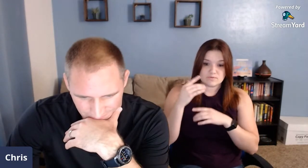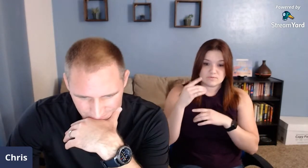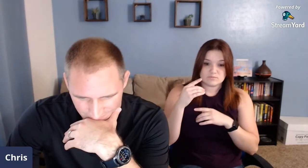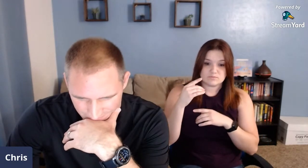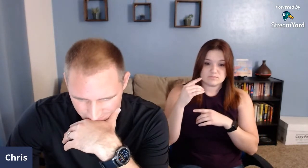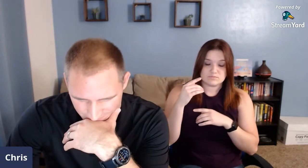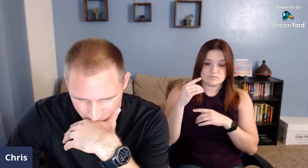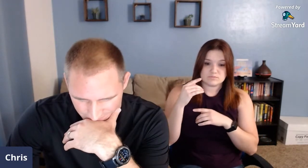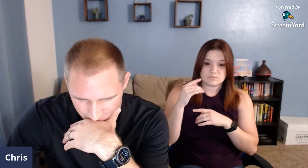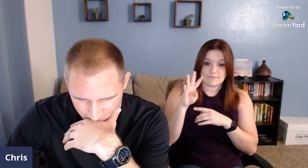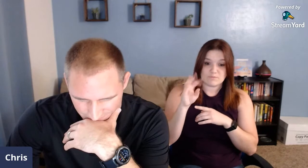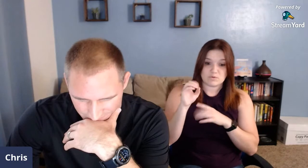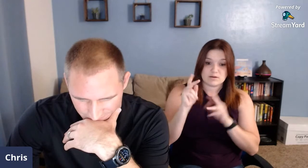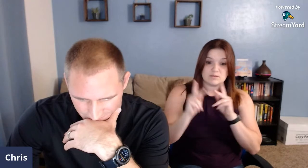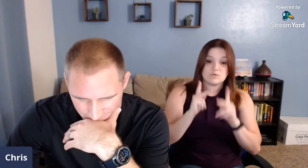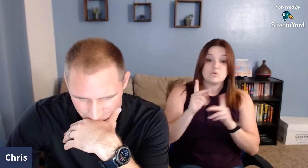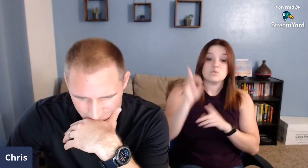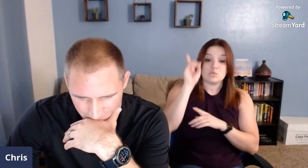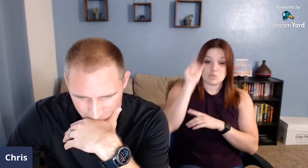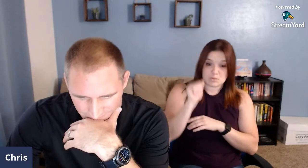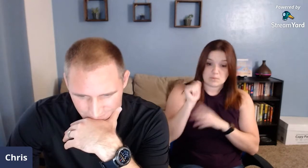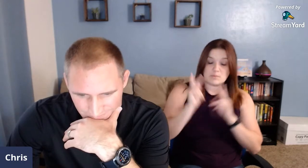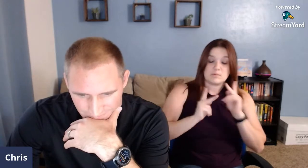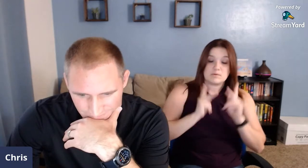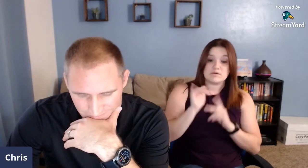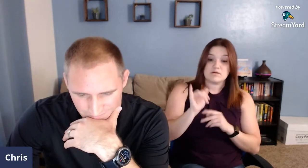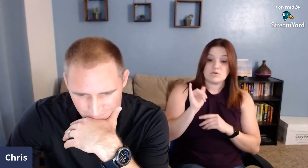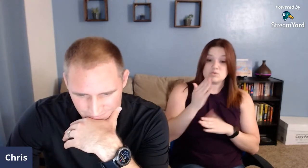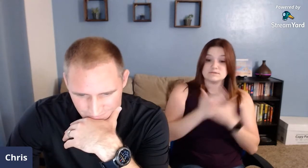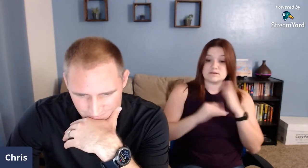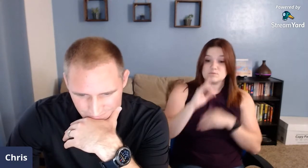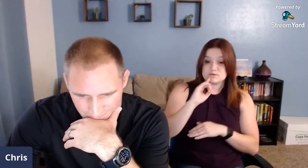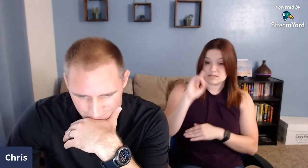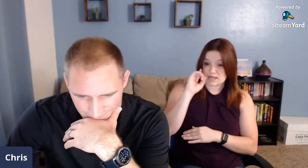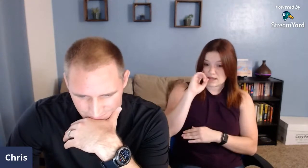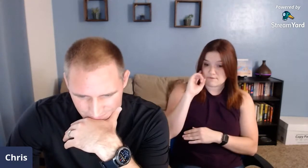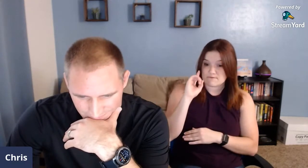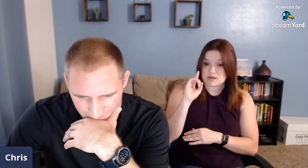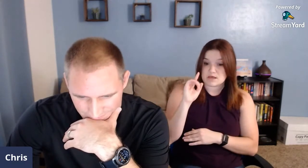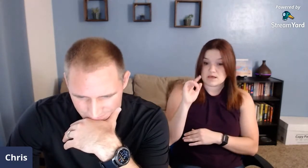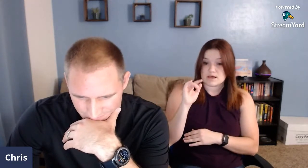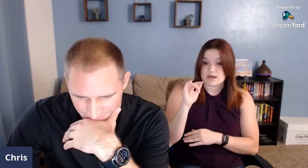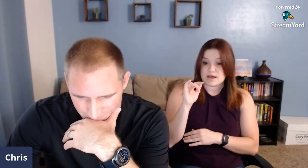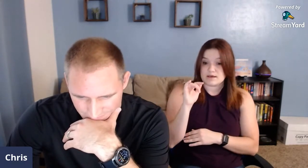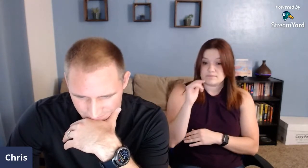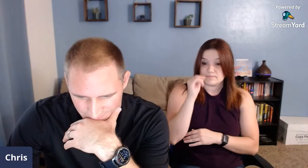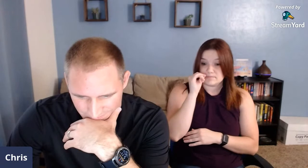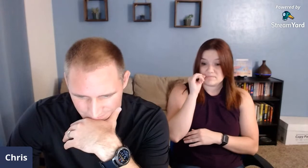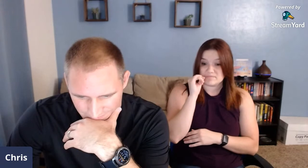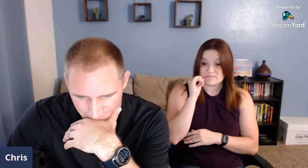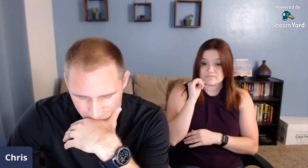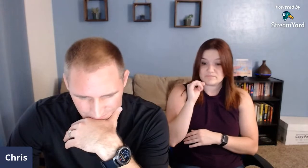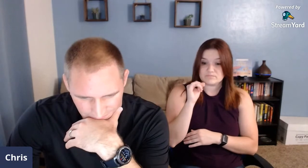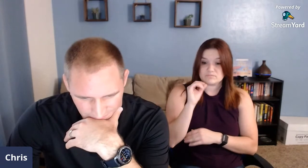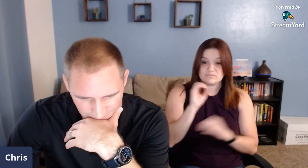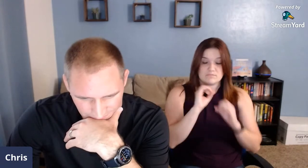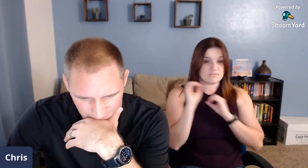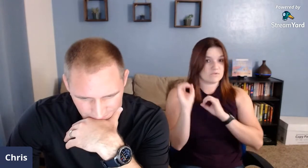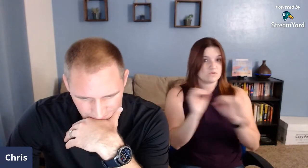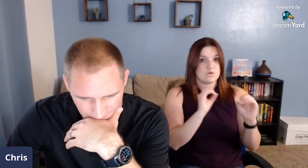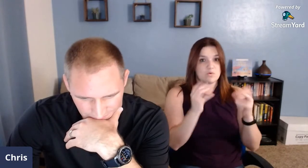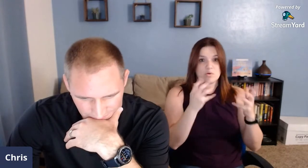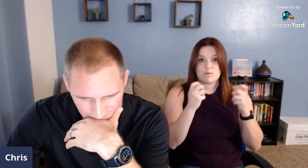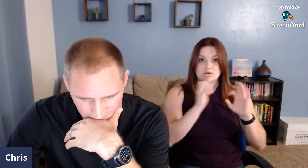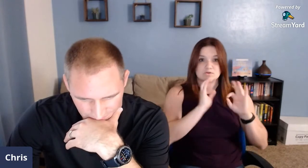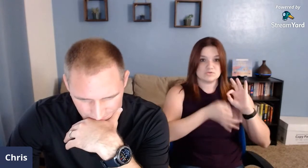40 developmentally disabled people, some of whom are deaf, and so nobody else wants to